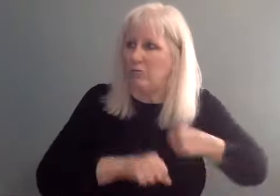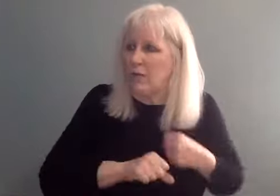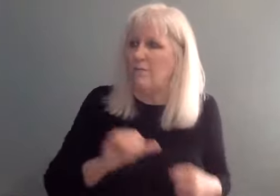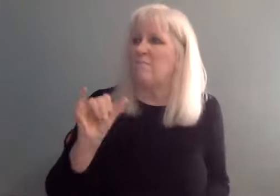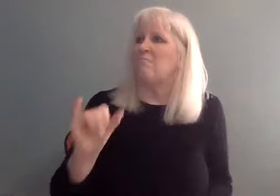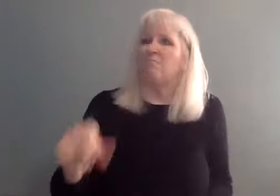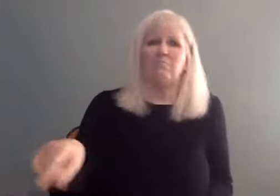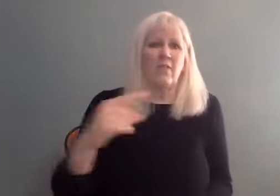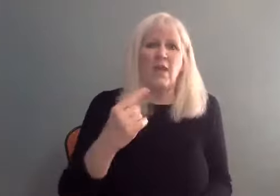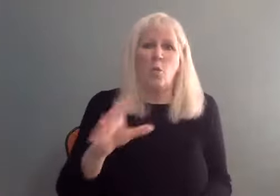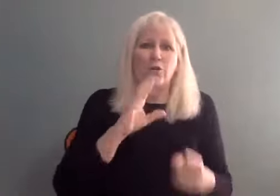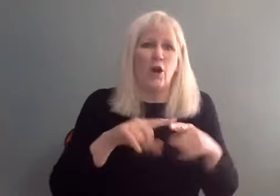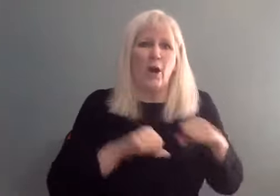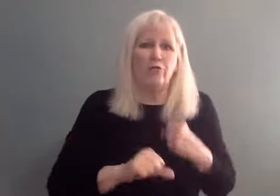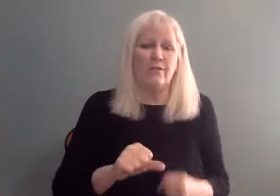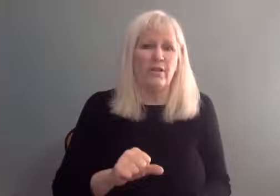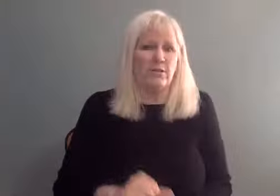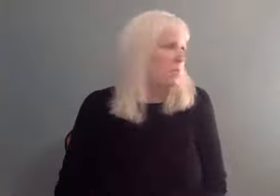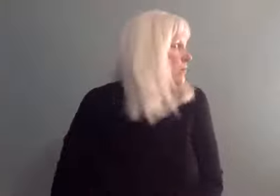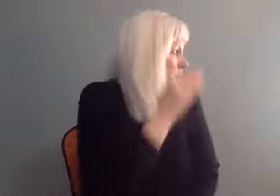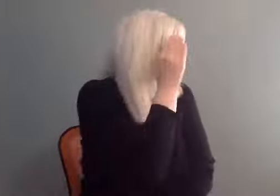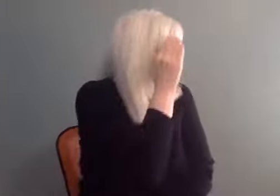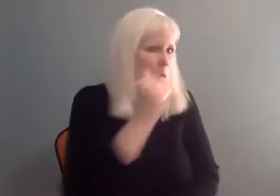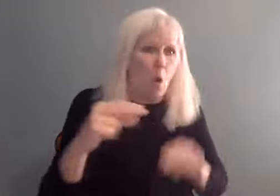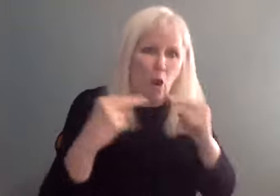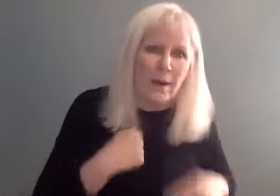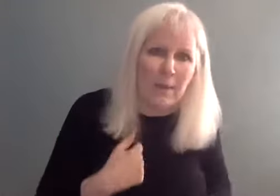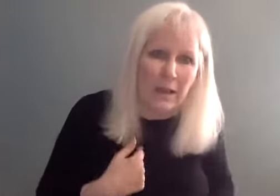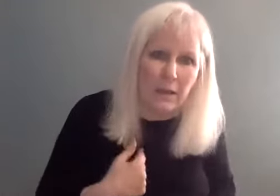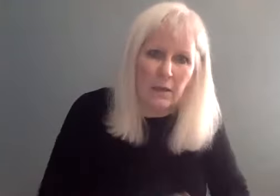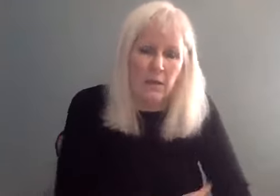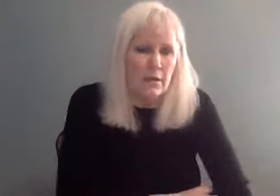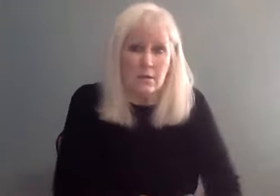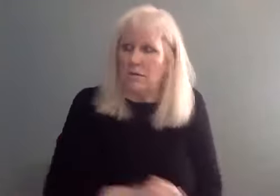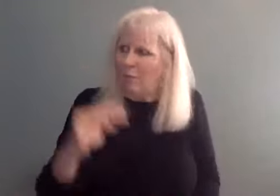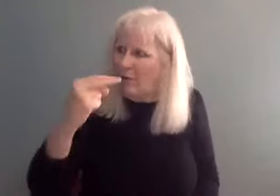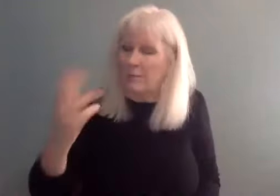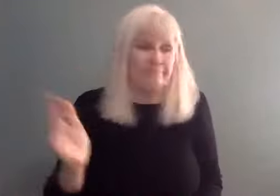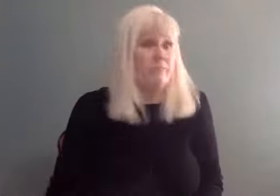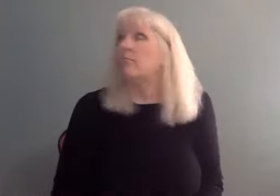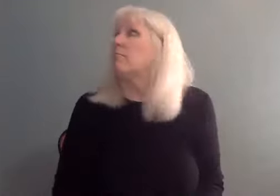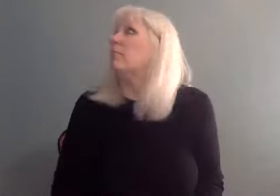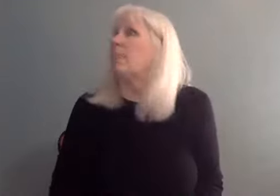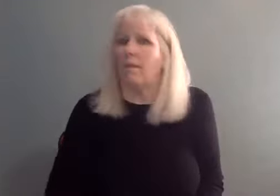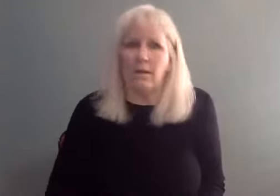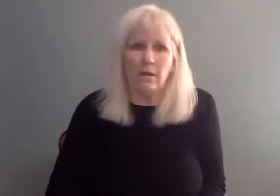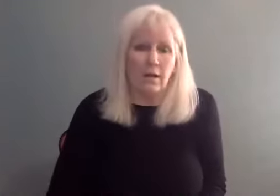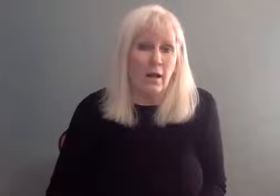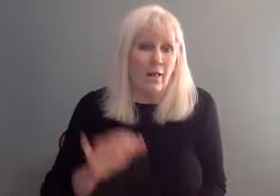want to talk about grief. It's just, it's not in that kind of a environment. No one wants to even give